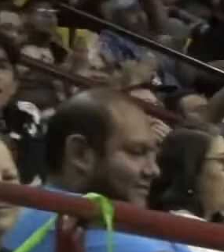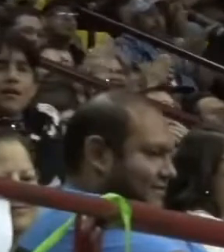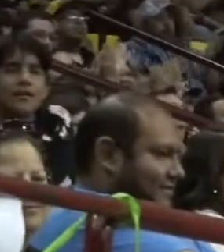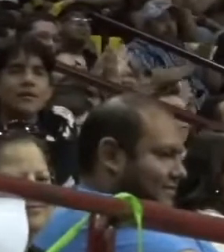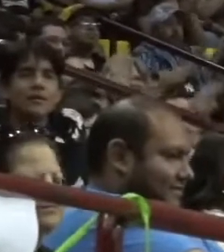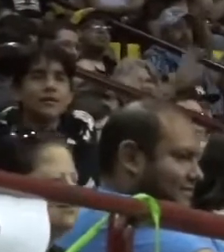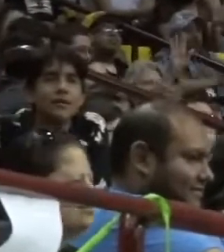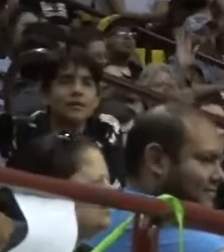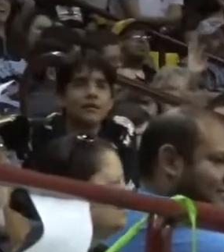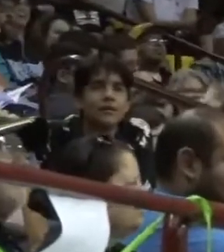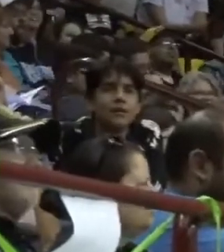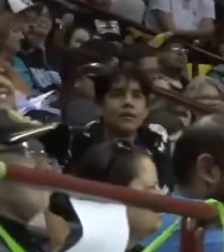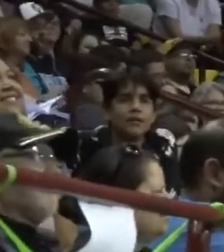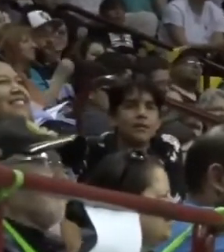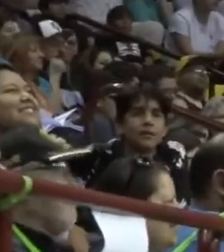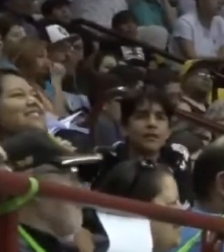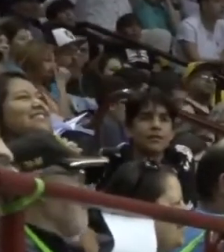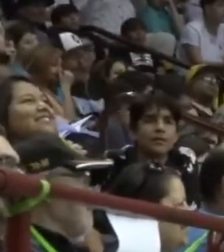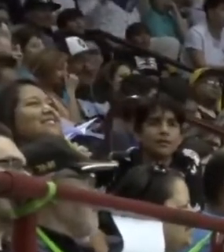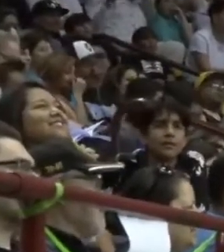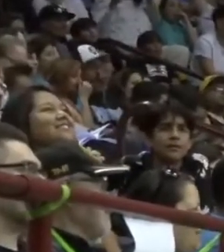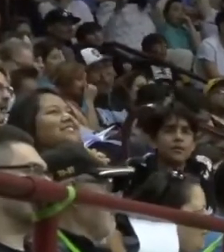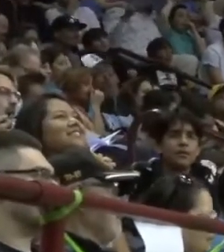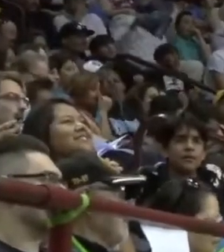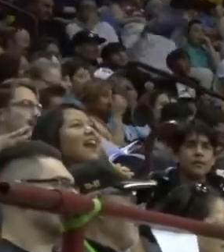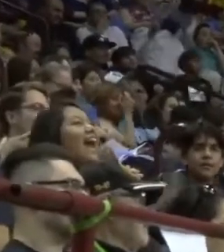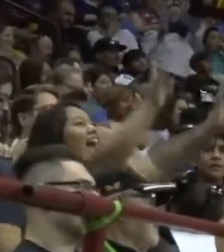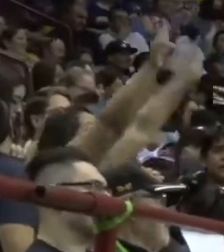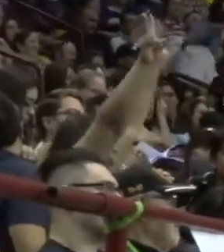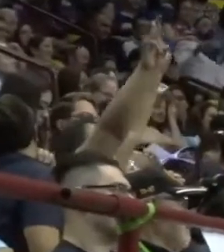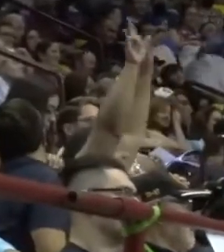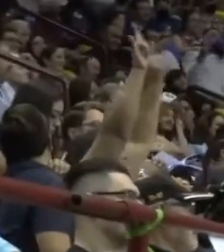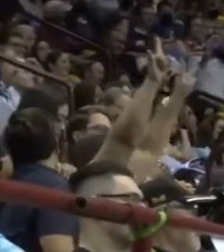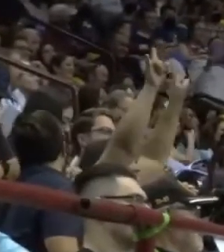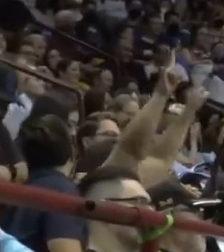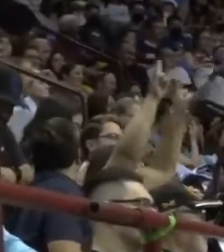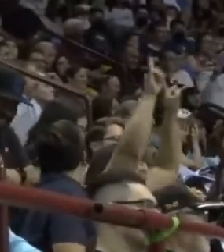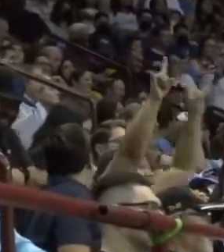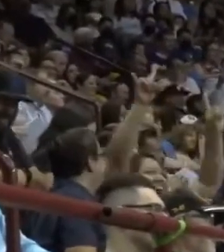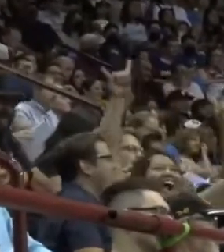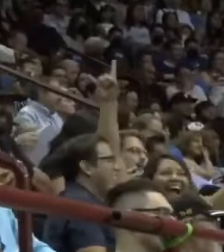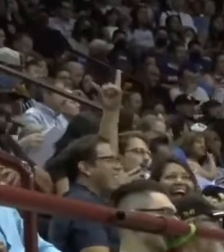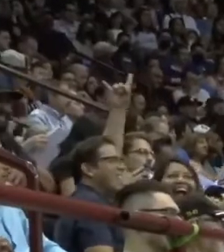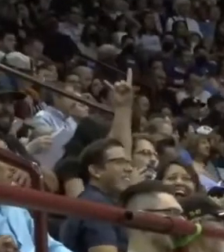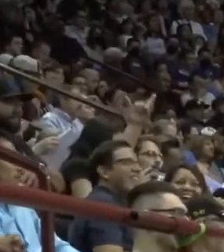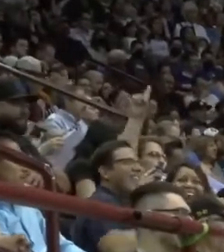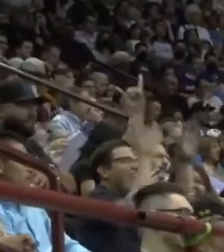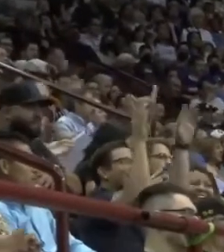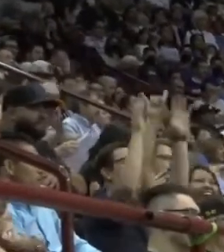Now, wait a minute. I know you all have been waiting for this. Are you all proud of your graduates? Let's hear it.